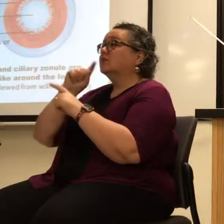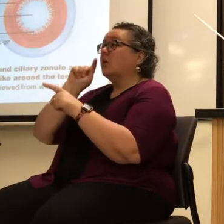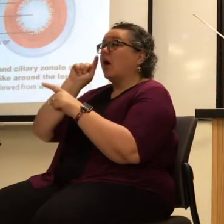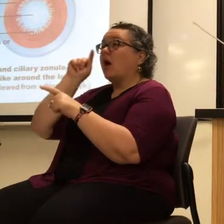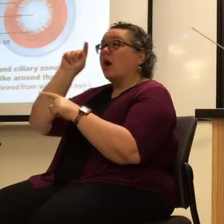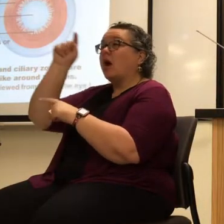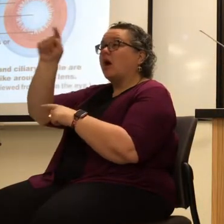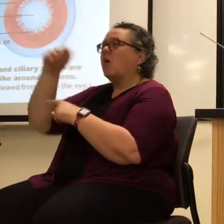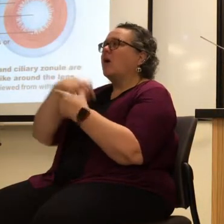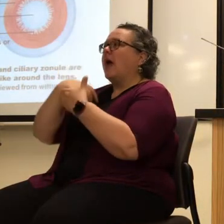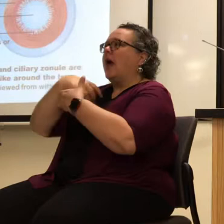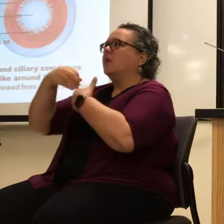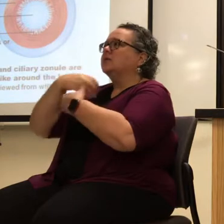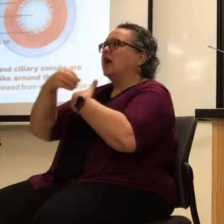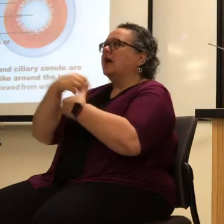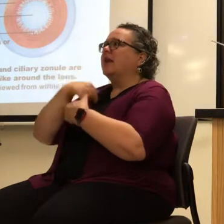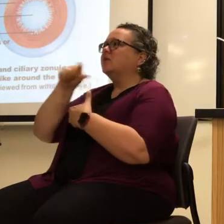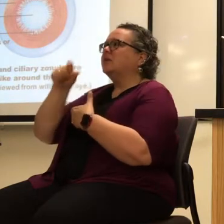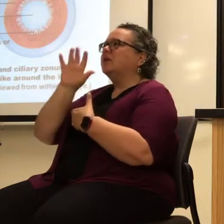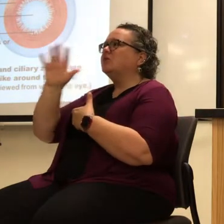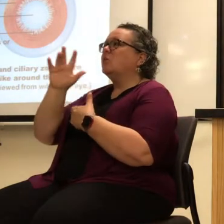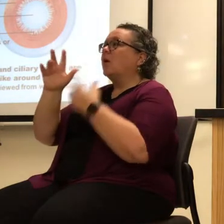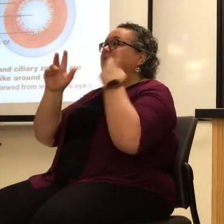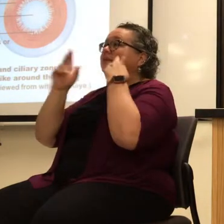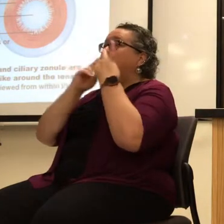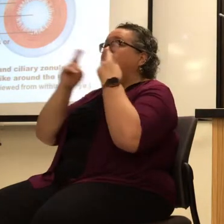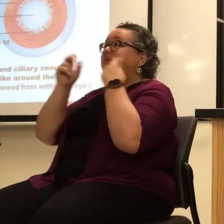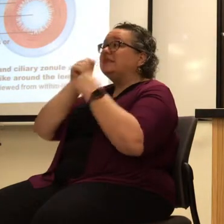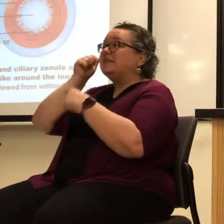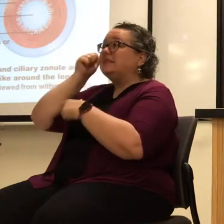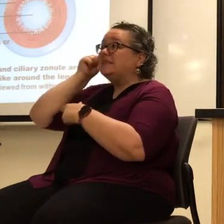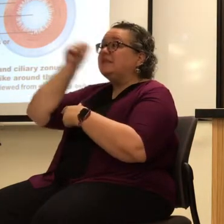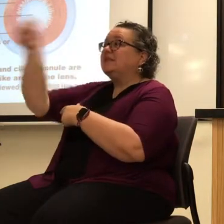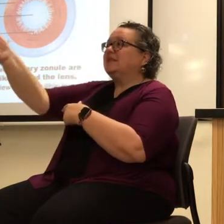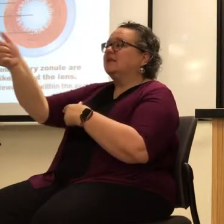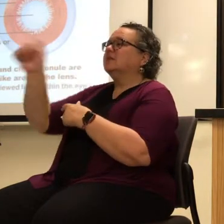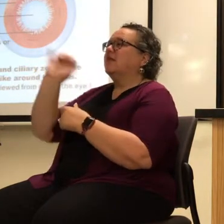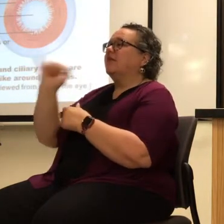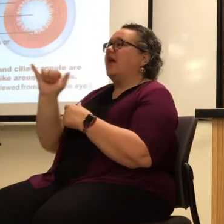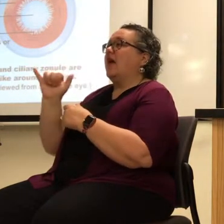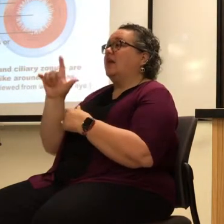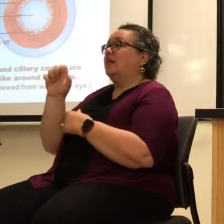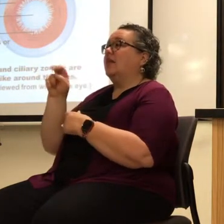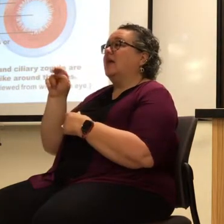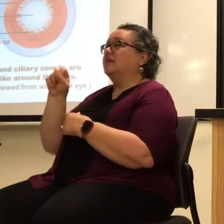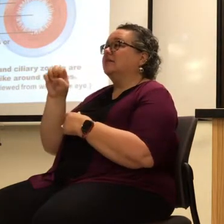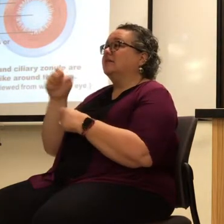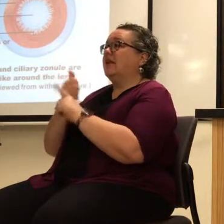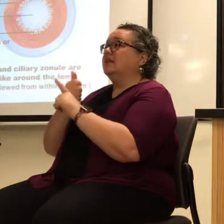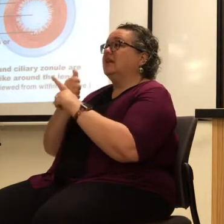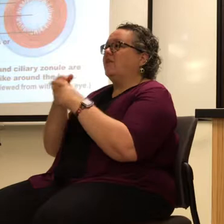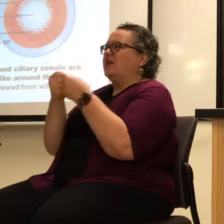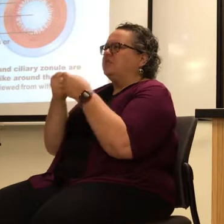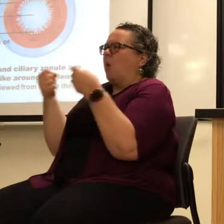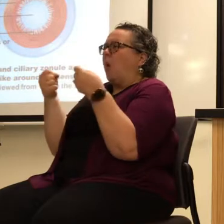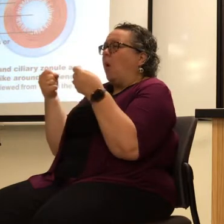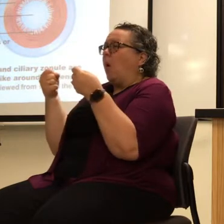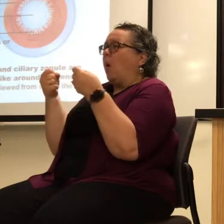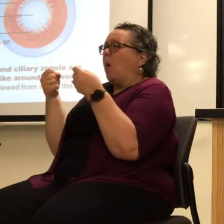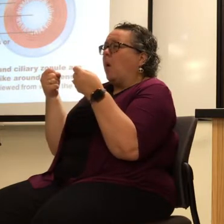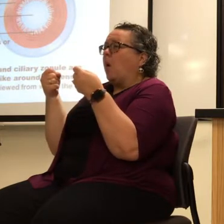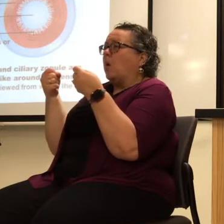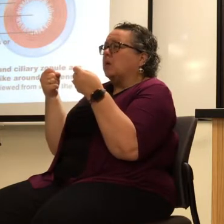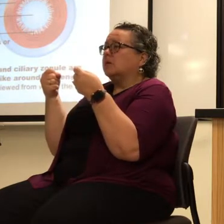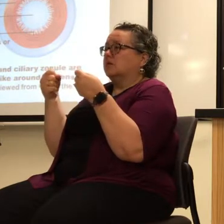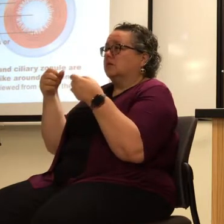room, or when you're outside and you have to use your distance vision, the lens is kind of like pulled taut,